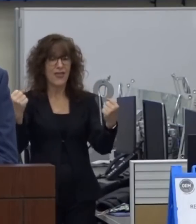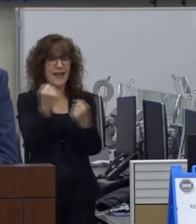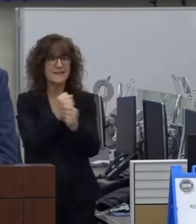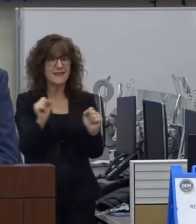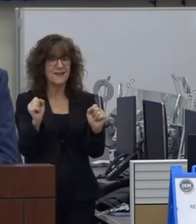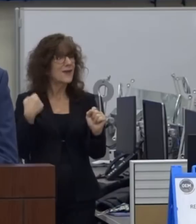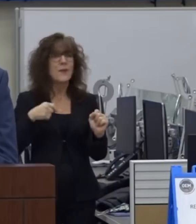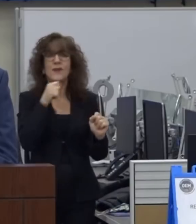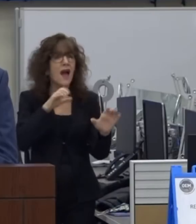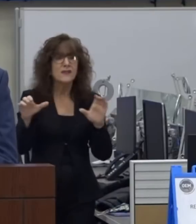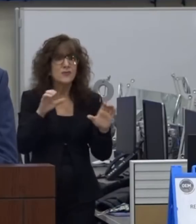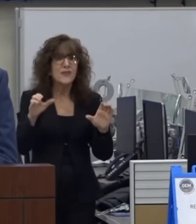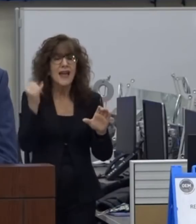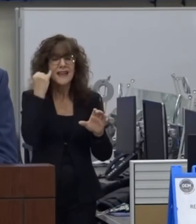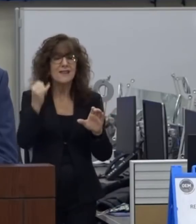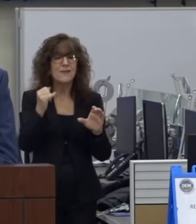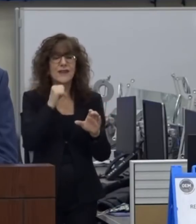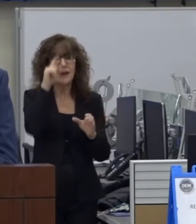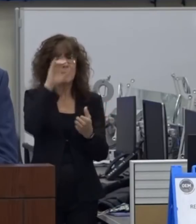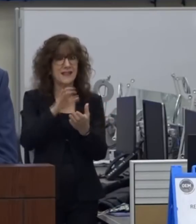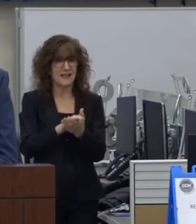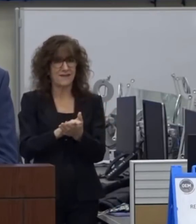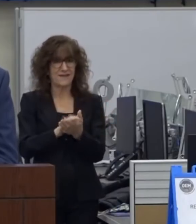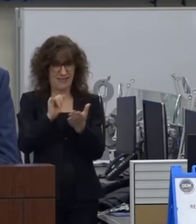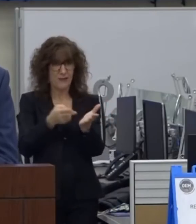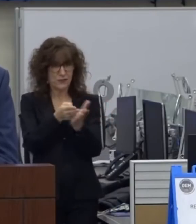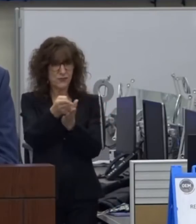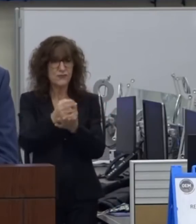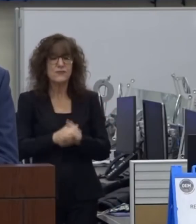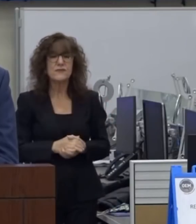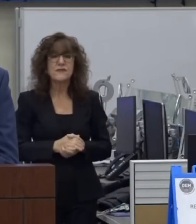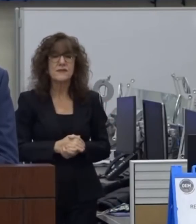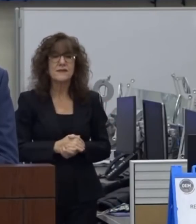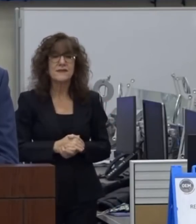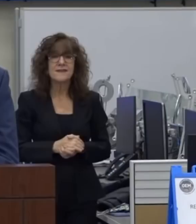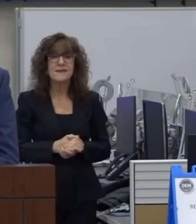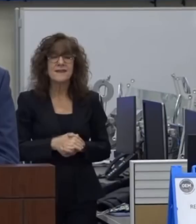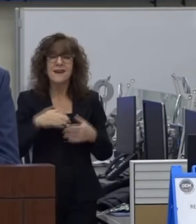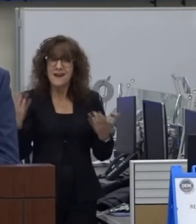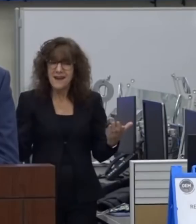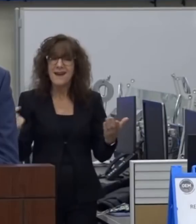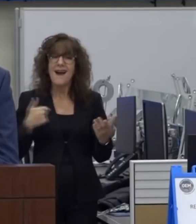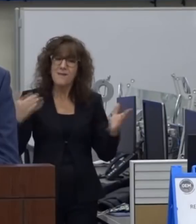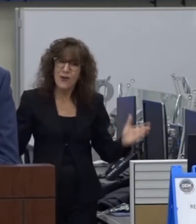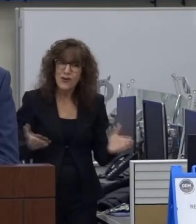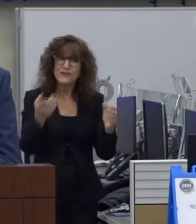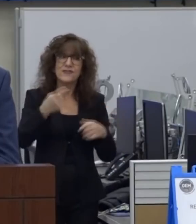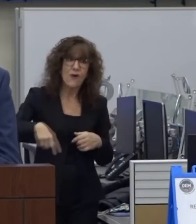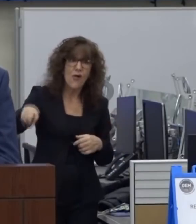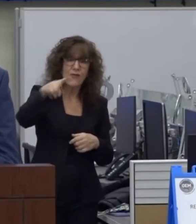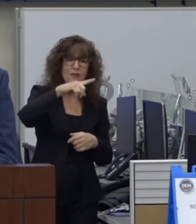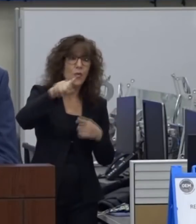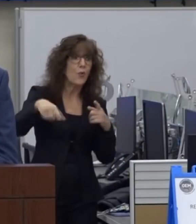we wouldn't do it unless we truly believe that to be so. Therefore, I am urging you, when